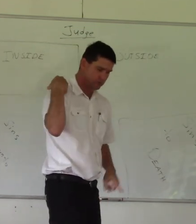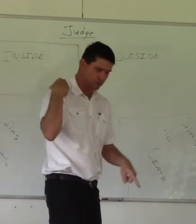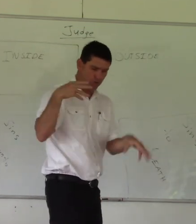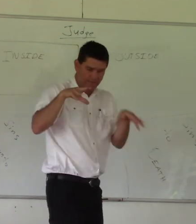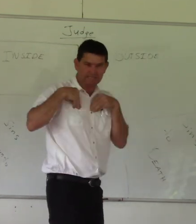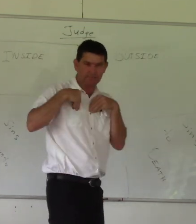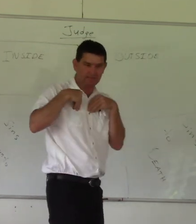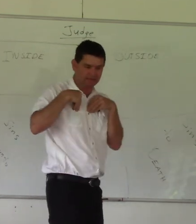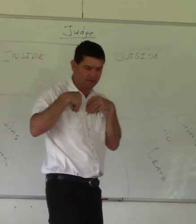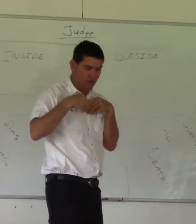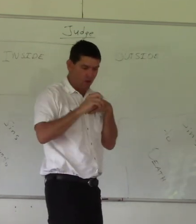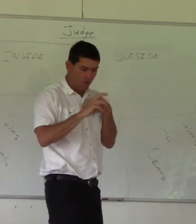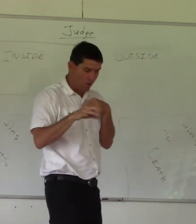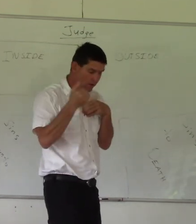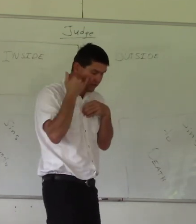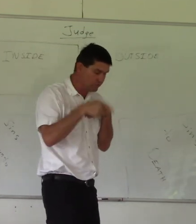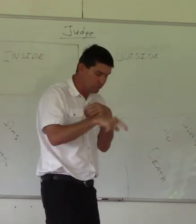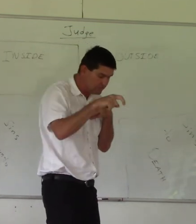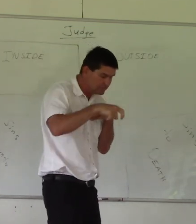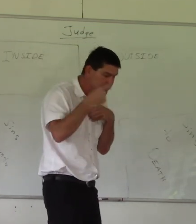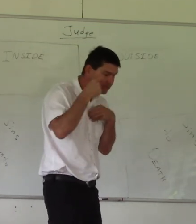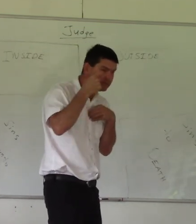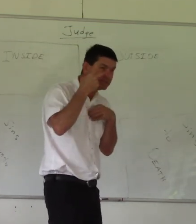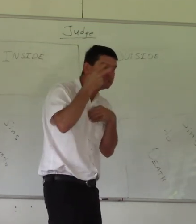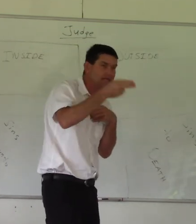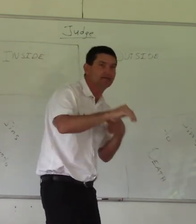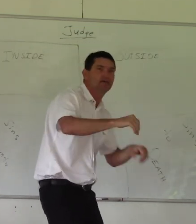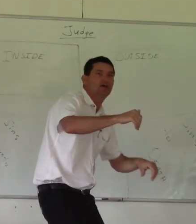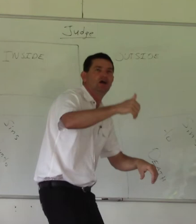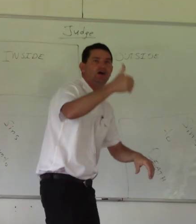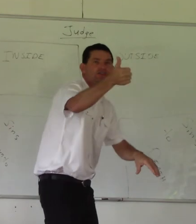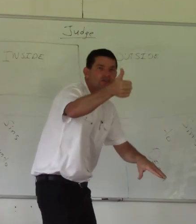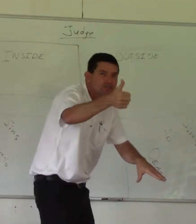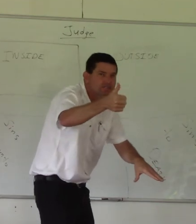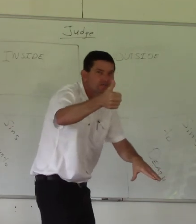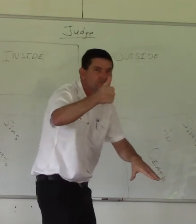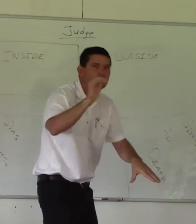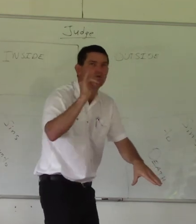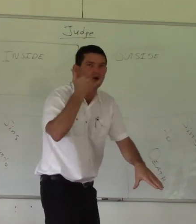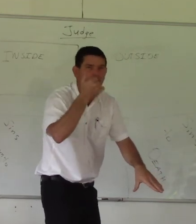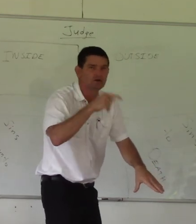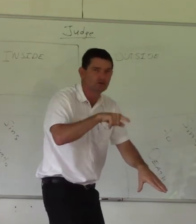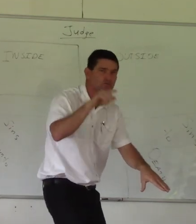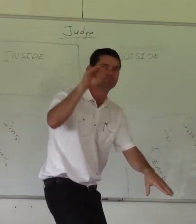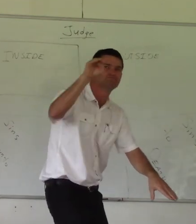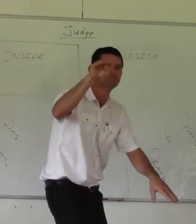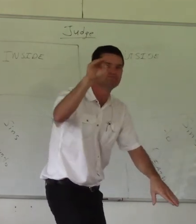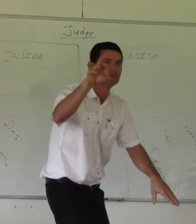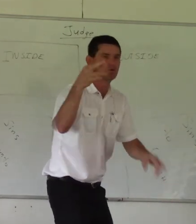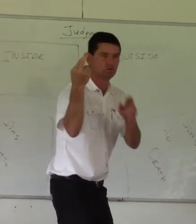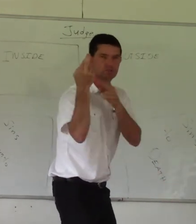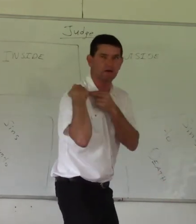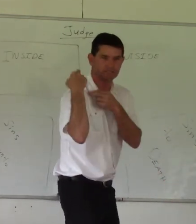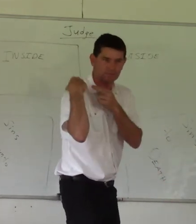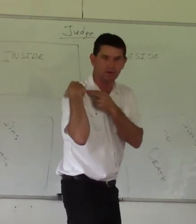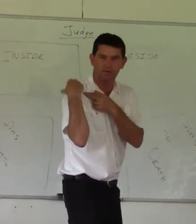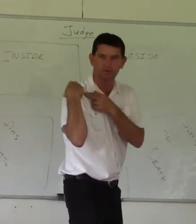you accept it. Or if you see others wrong, you responsible.